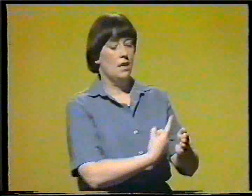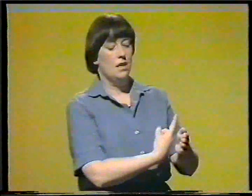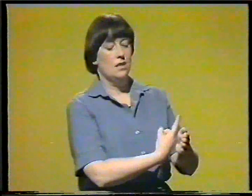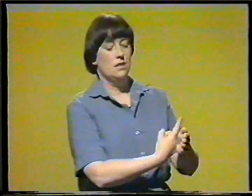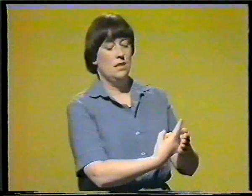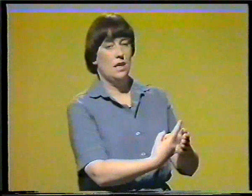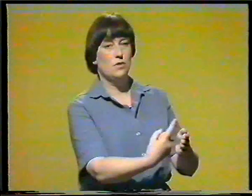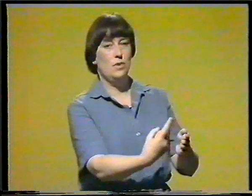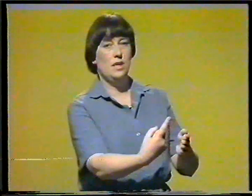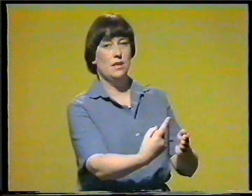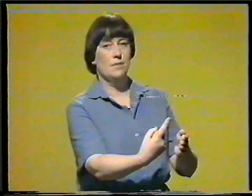Next week.